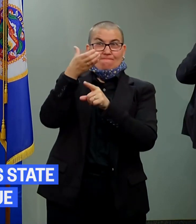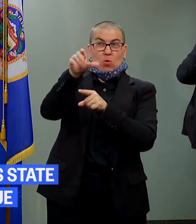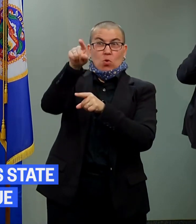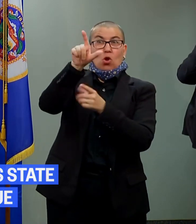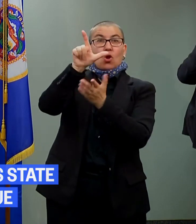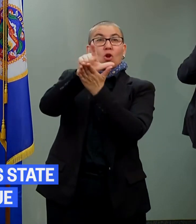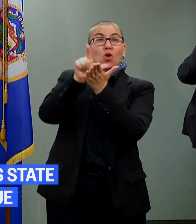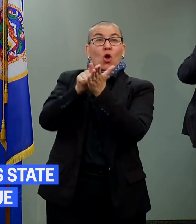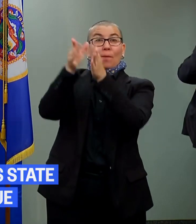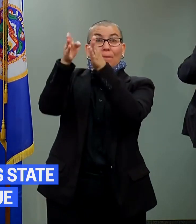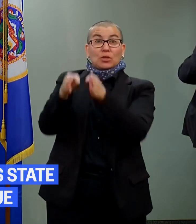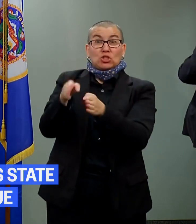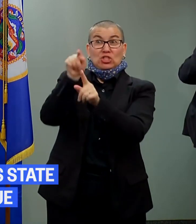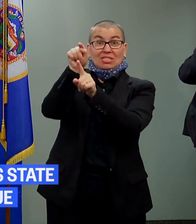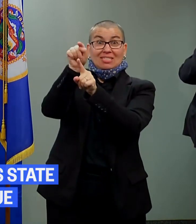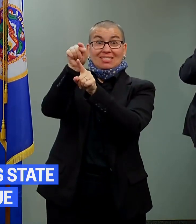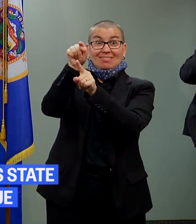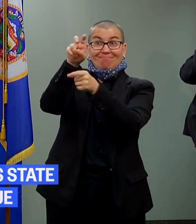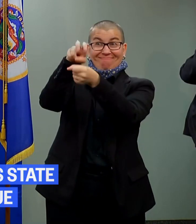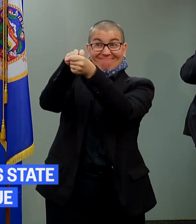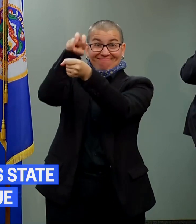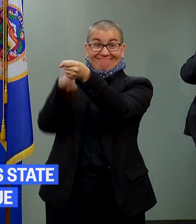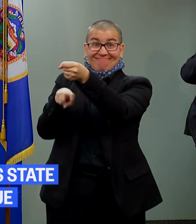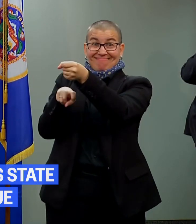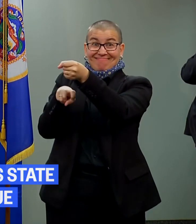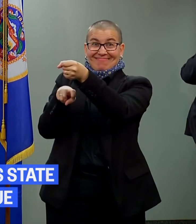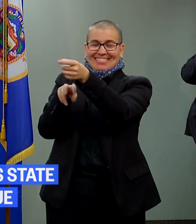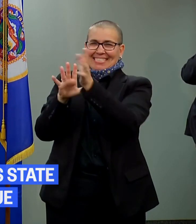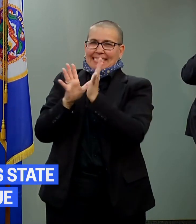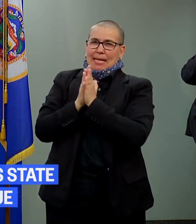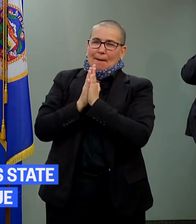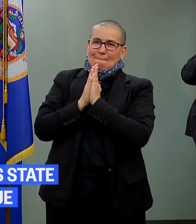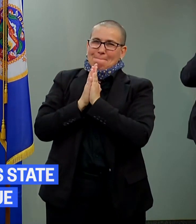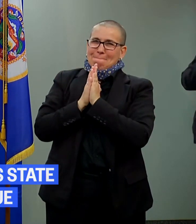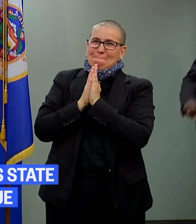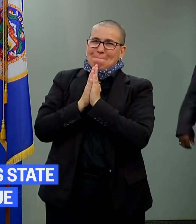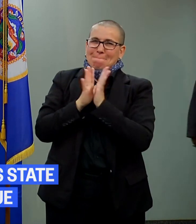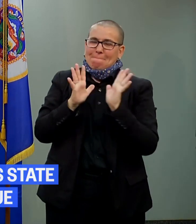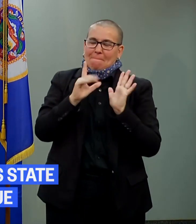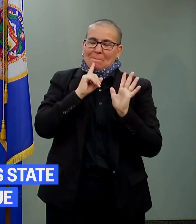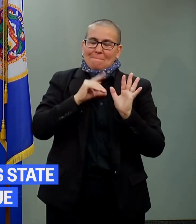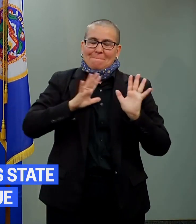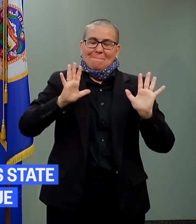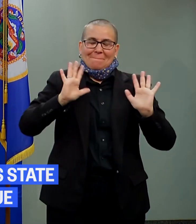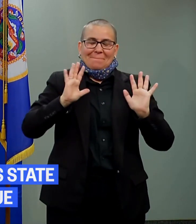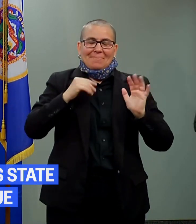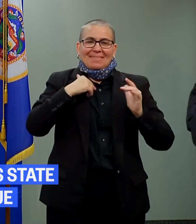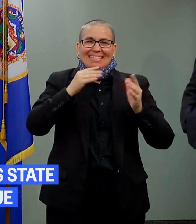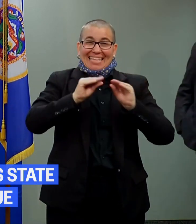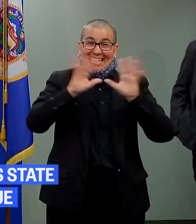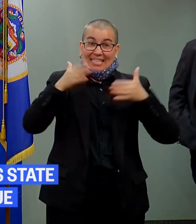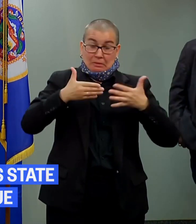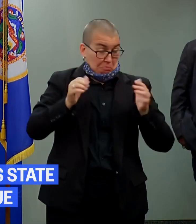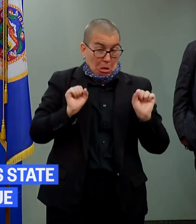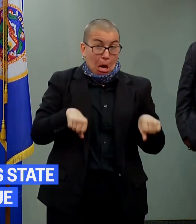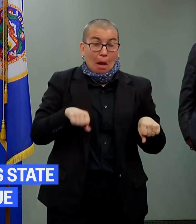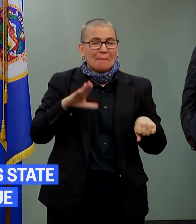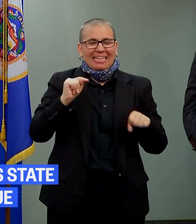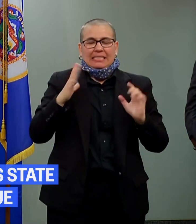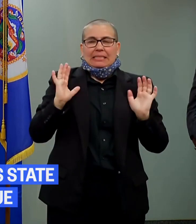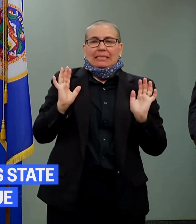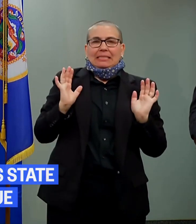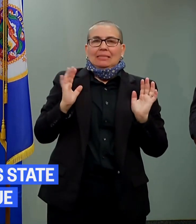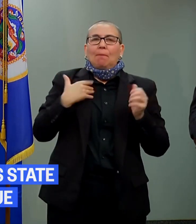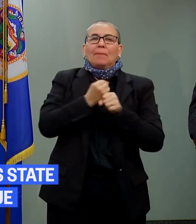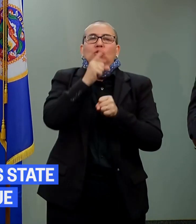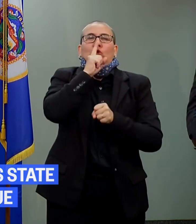need to explain that or have an opportunity to talk to the public of where that's at. But that is a potential possibility. At this time, no decision has been made, and